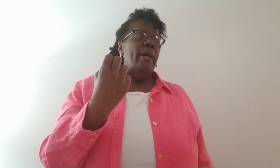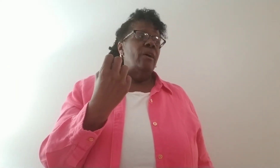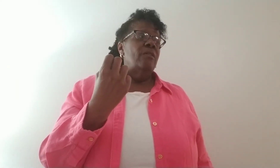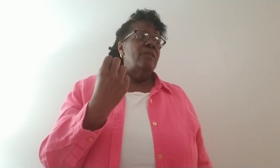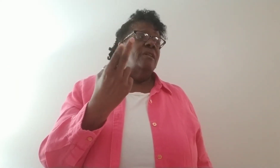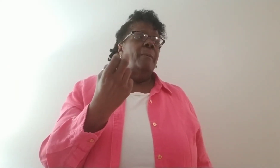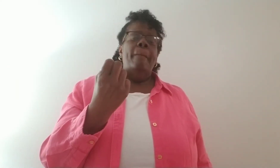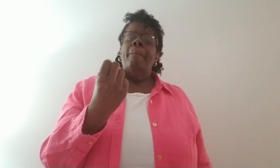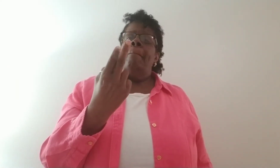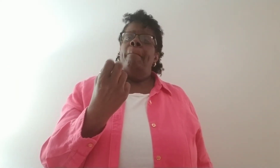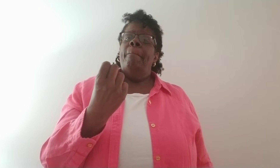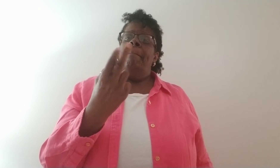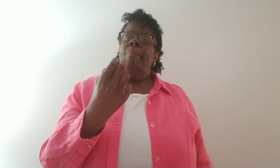12,